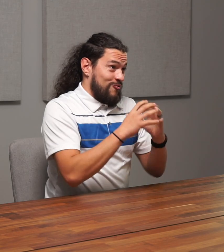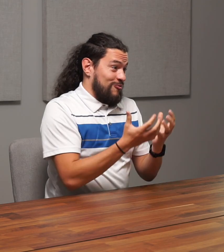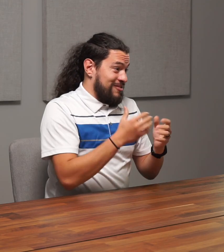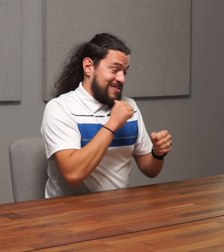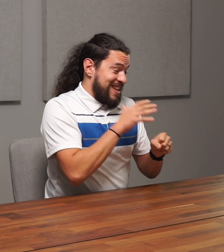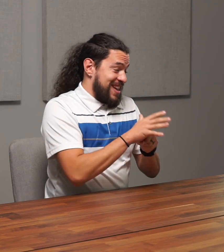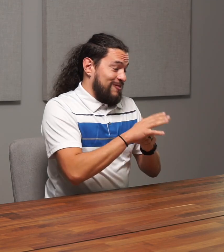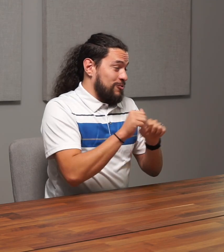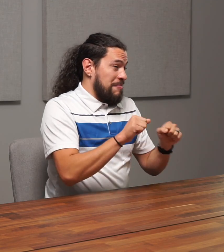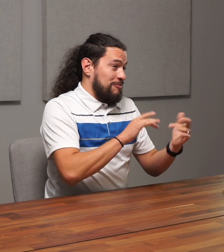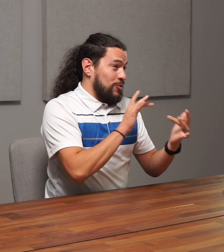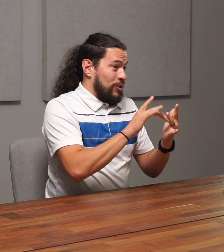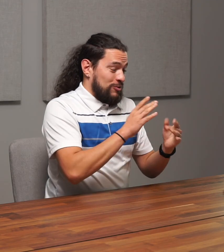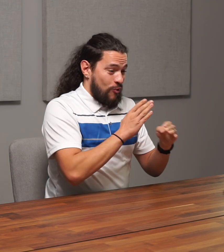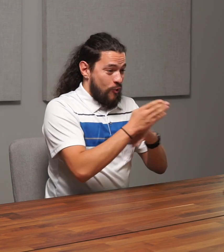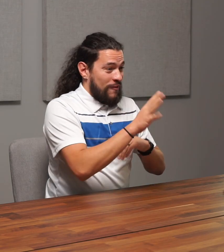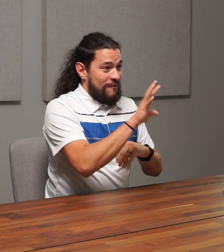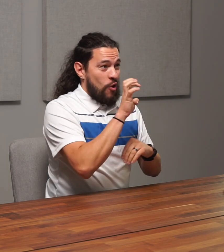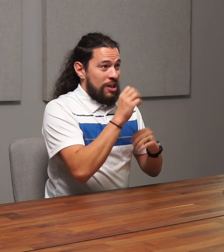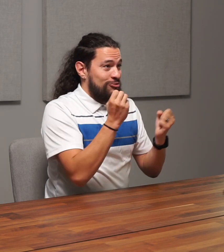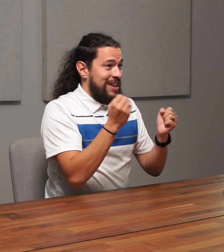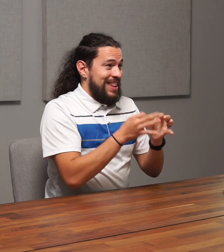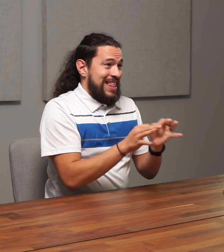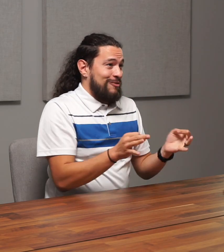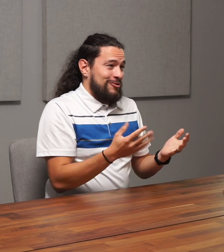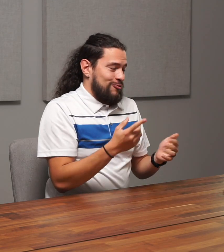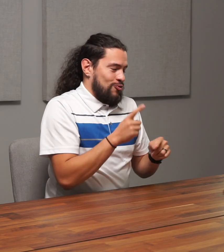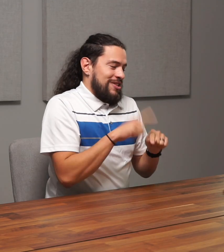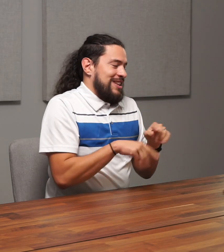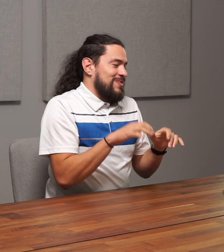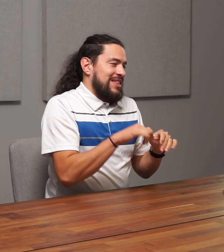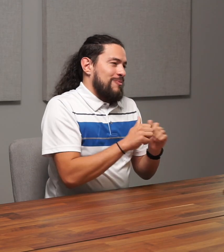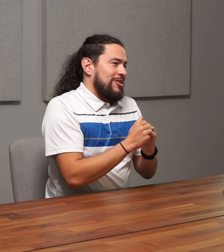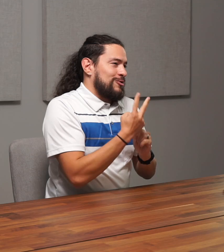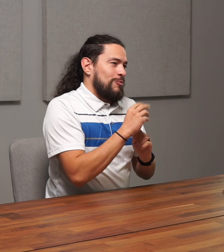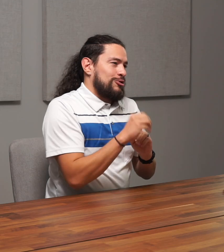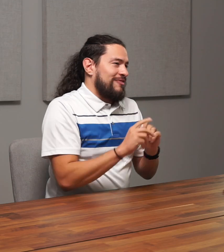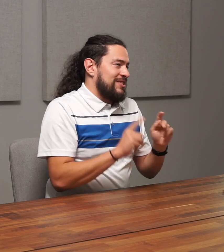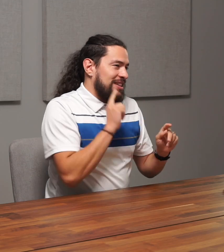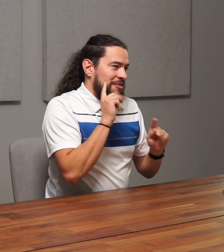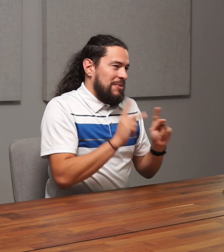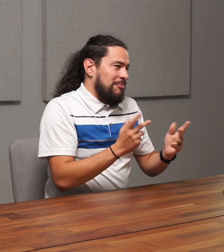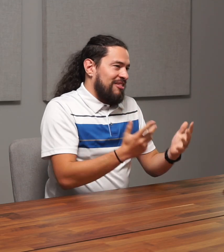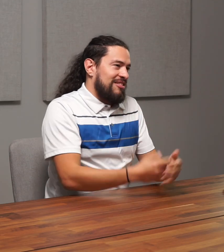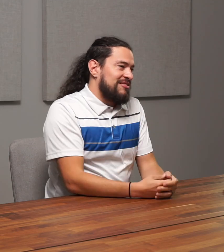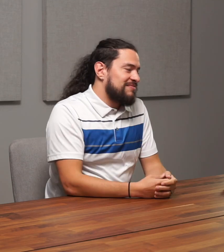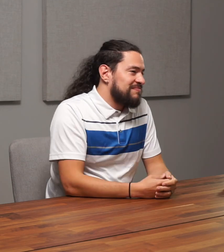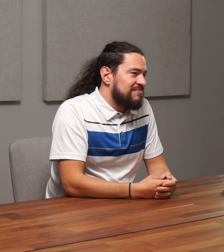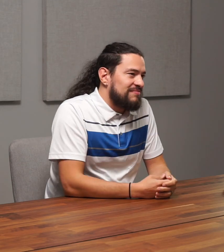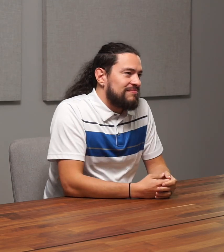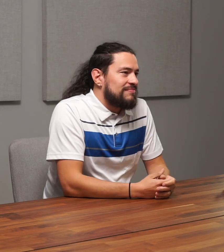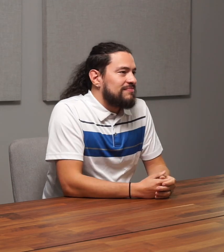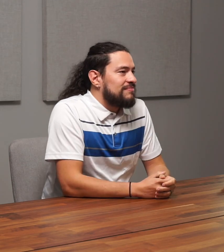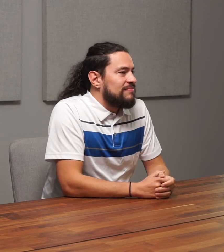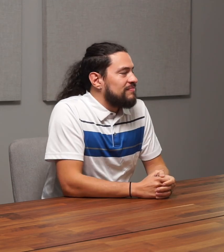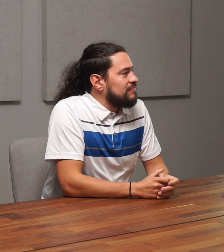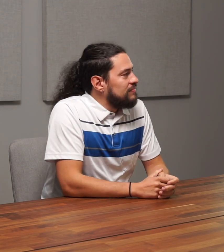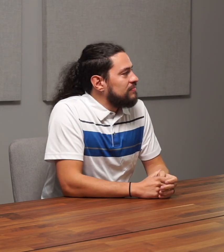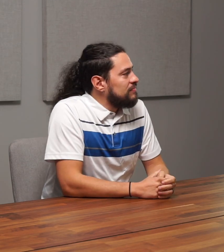and that two percent of people knowing jesus is not enough it's not enough we can't do that you can't reach enough people with